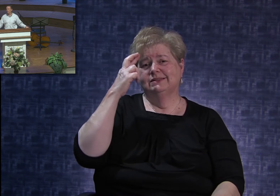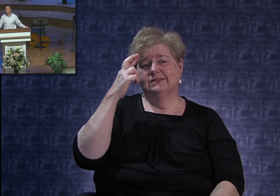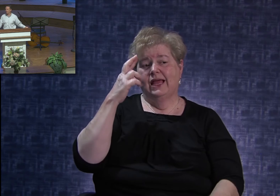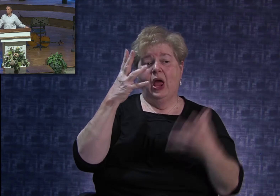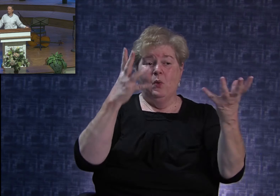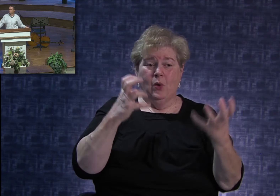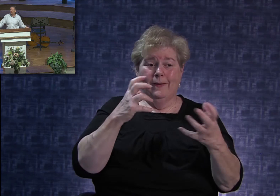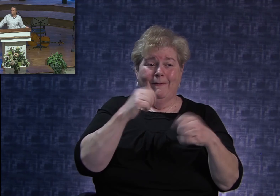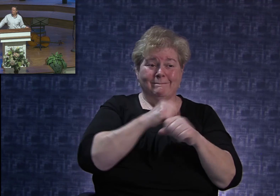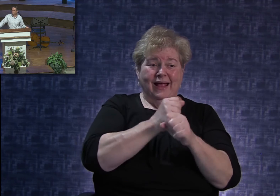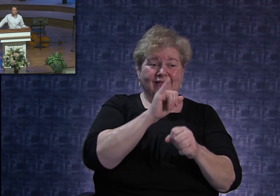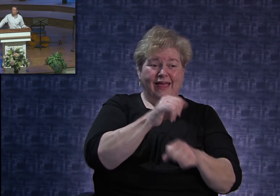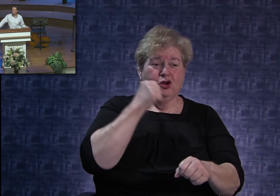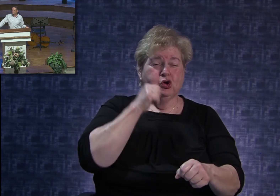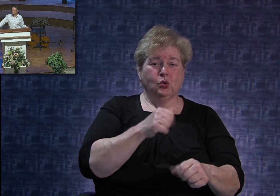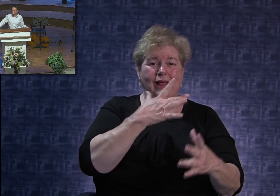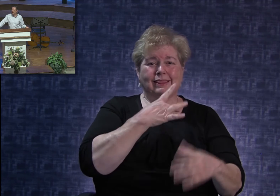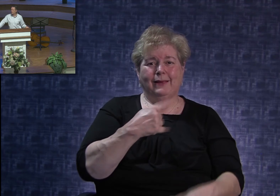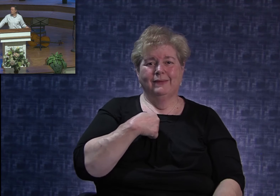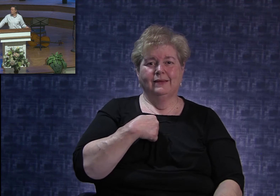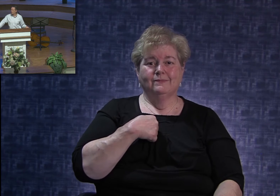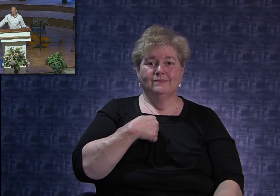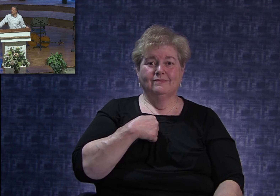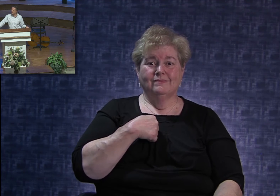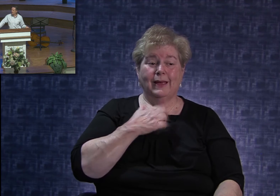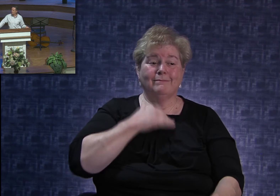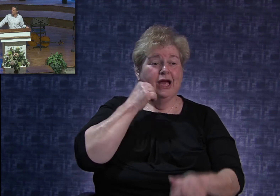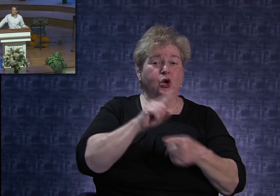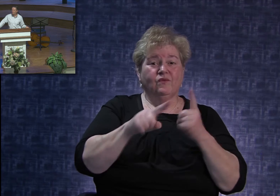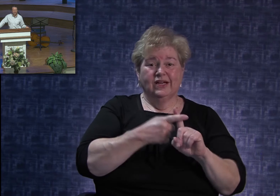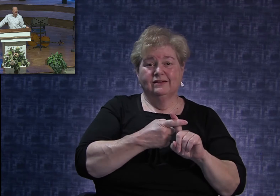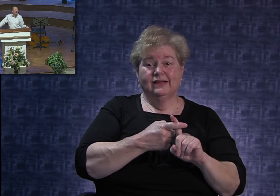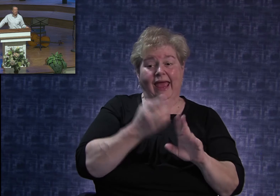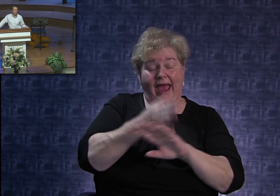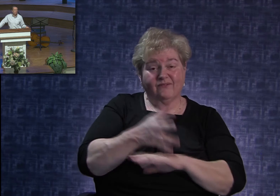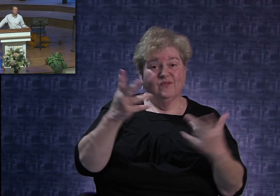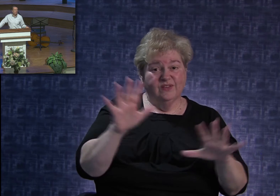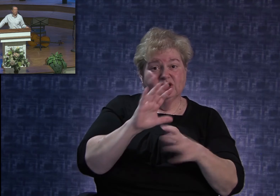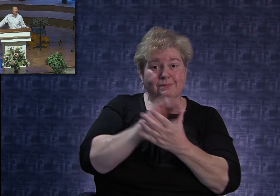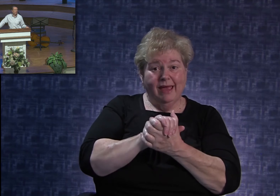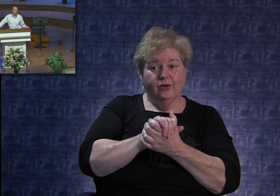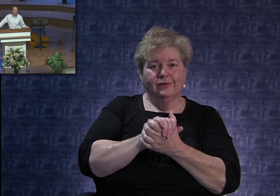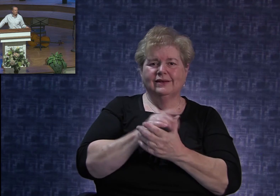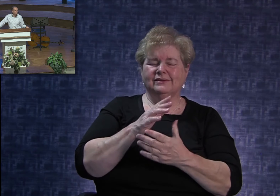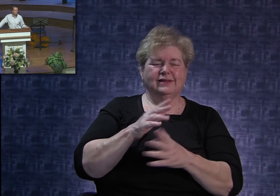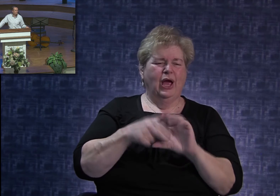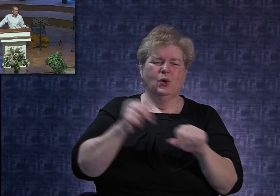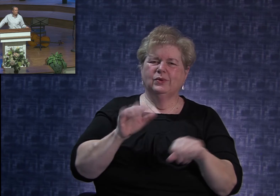make my wife like me." He said, actually, she was my girlfriend at the time. And once we got married, he goes, "I stopped going to church." I go, "I don't believe that